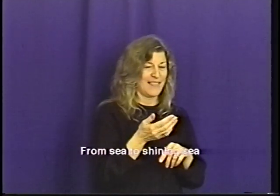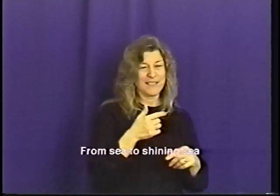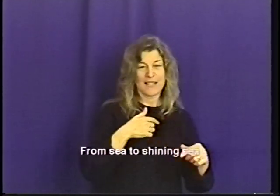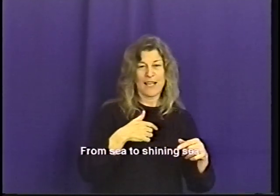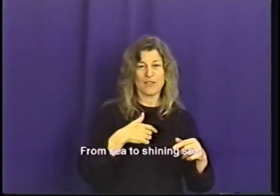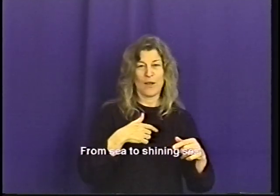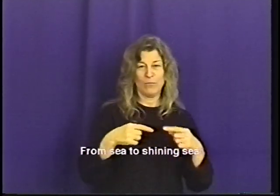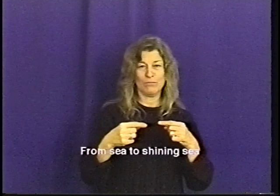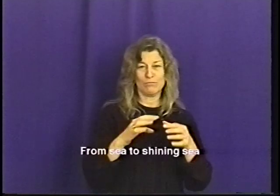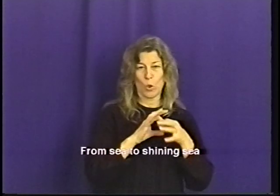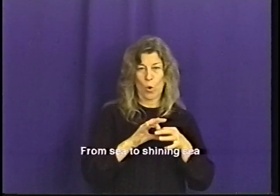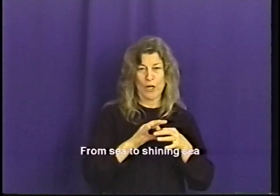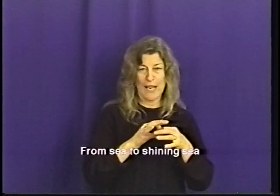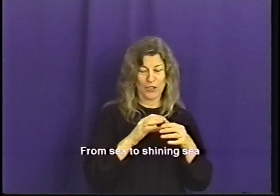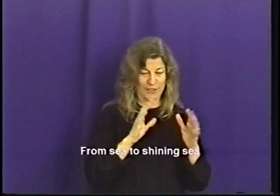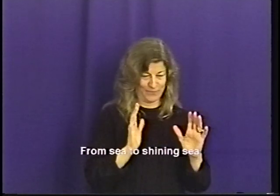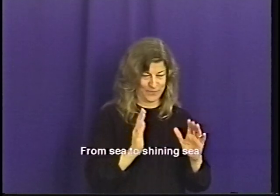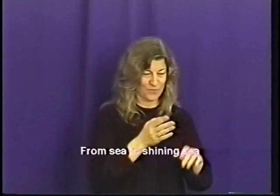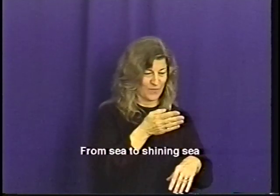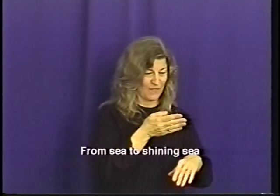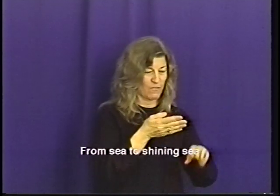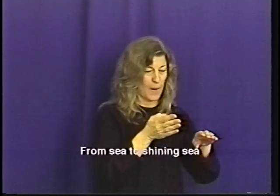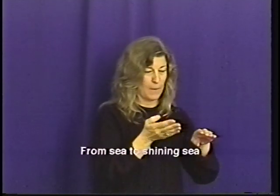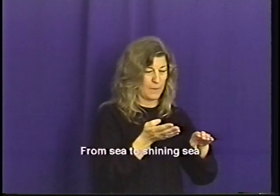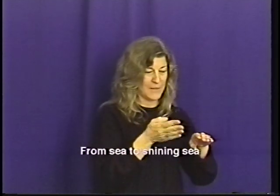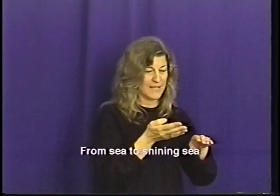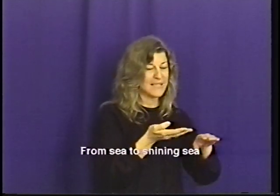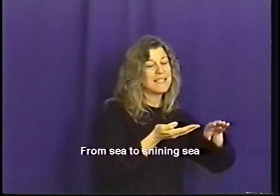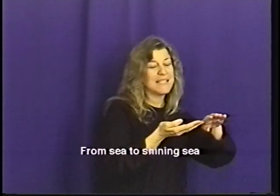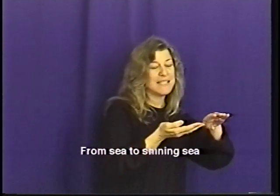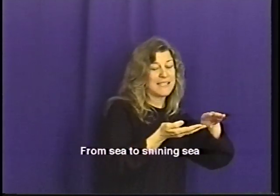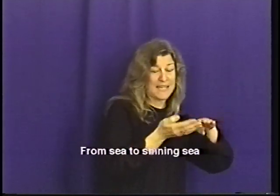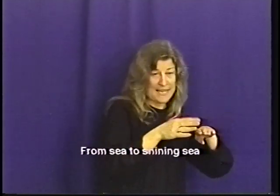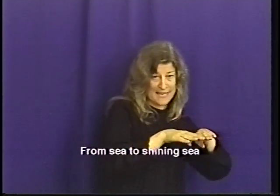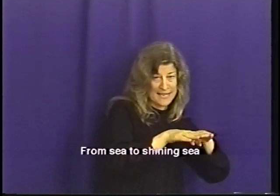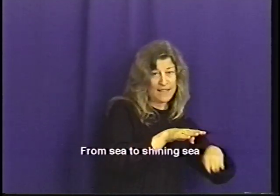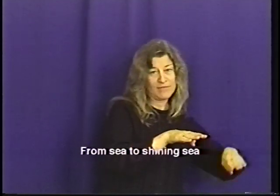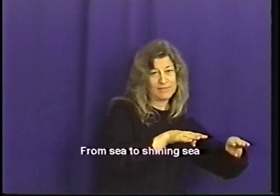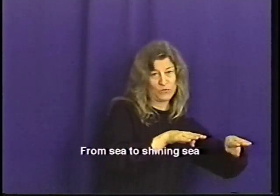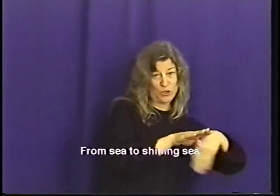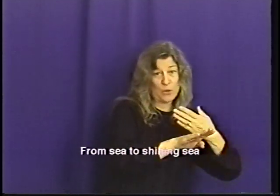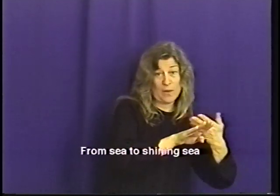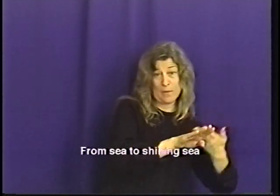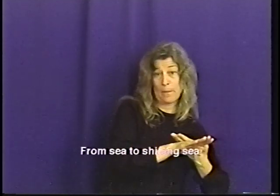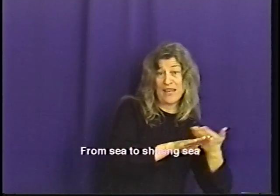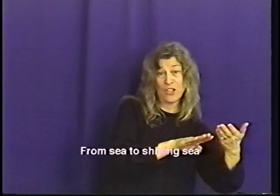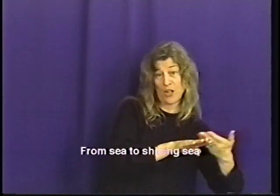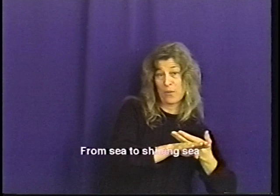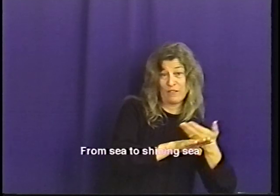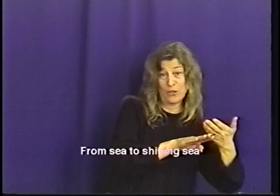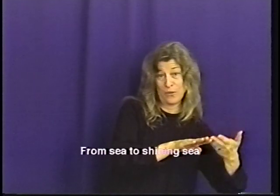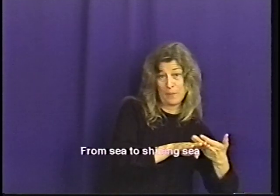this takes some coordination. From sea, we'll do a beach, however you do the